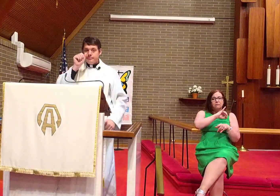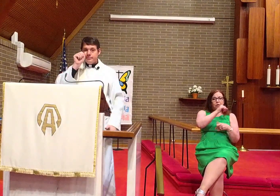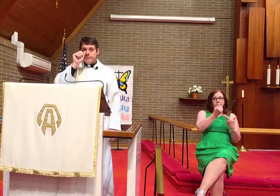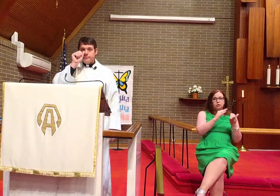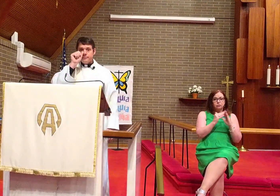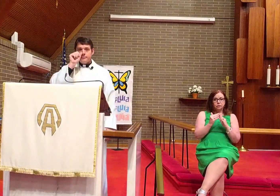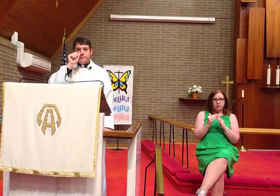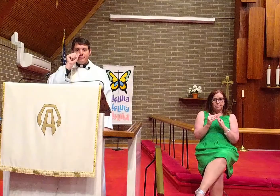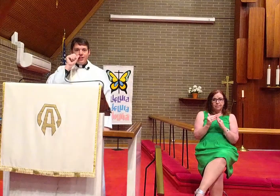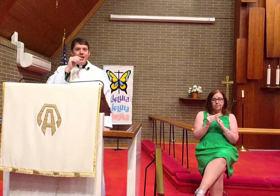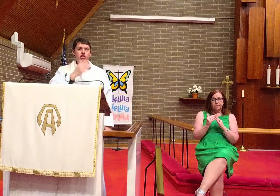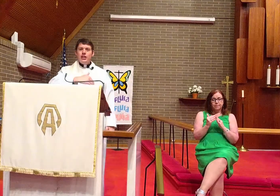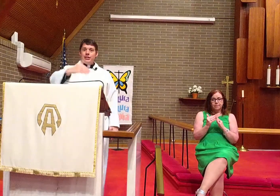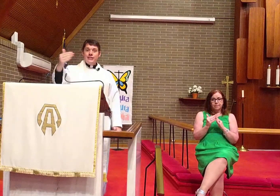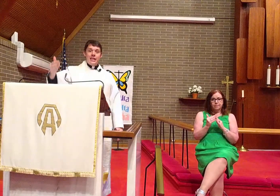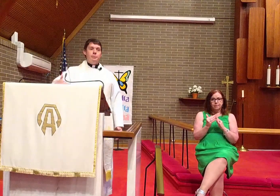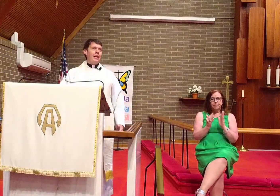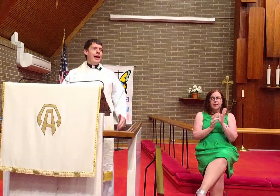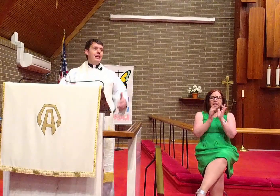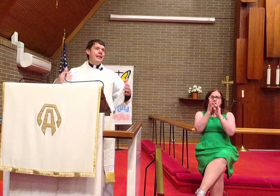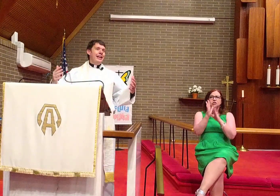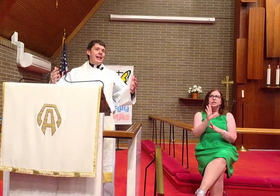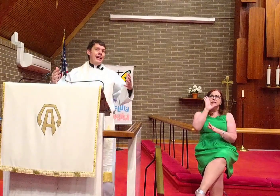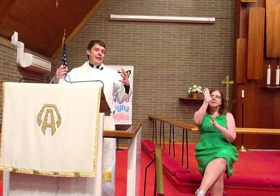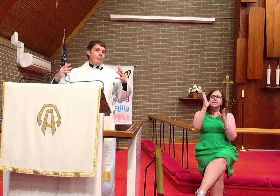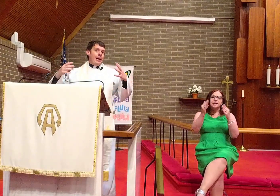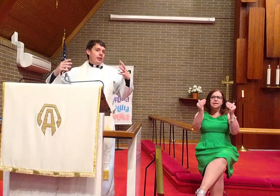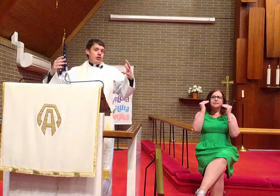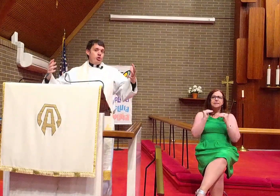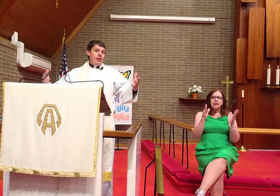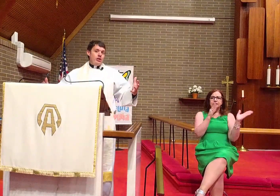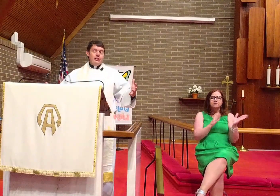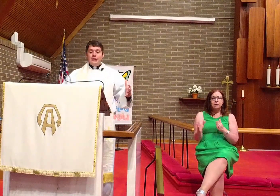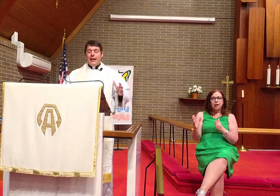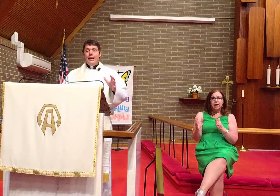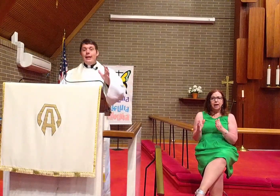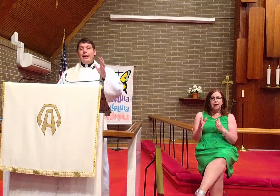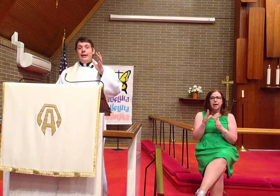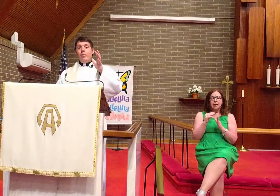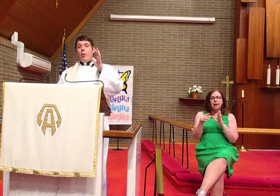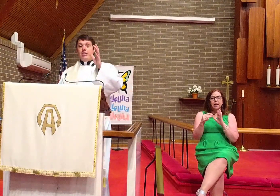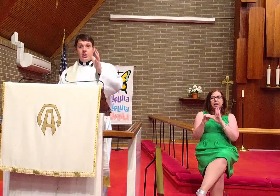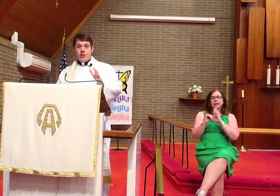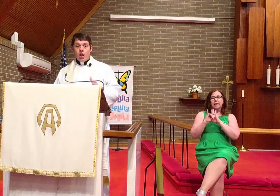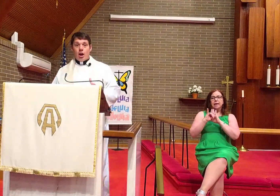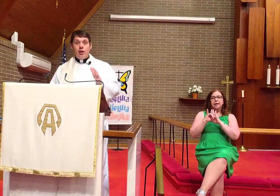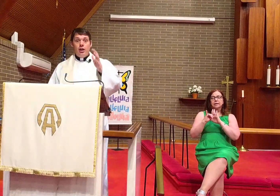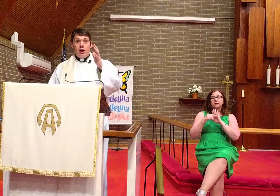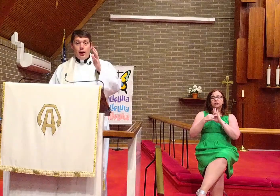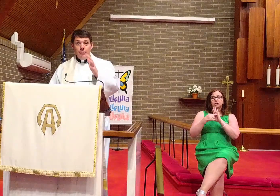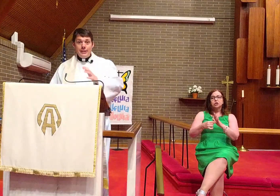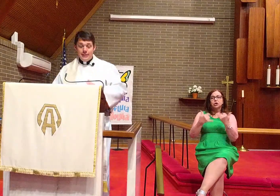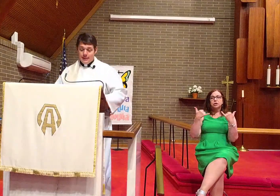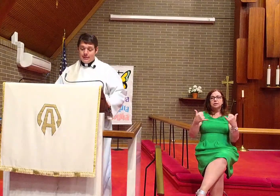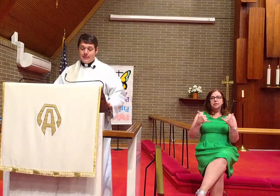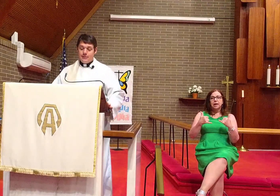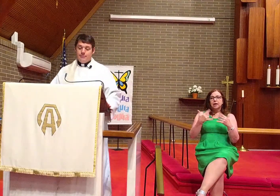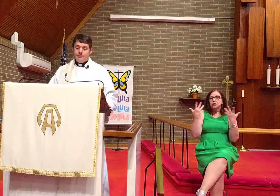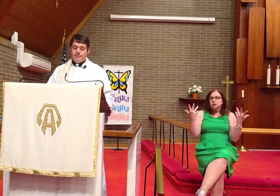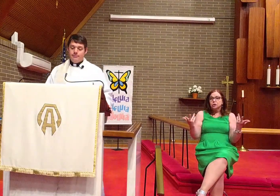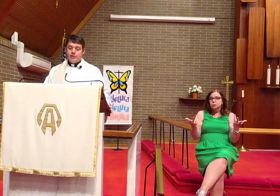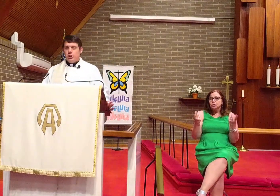Jerusalem. Jesus' next plan in my illustration today was to start a